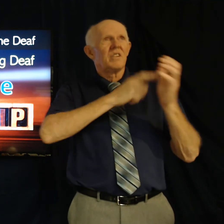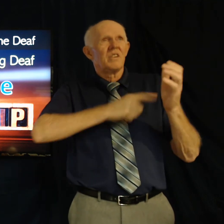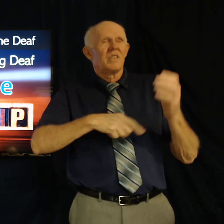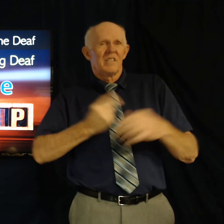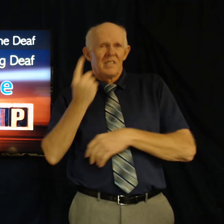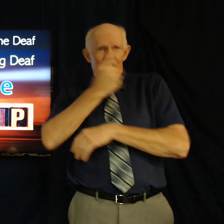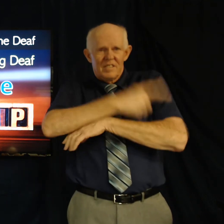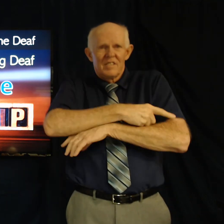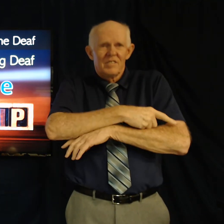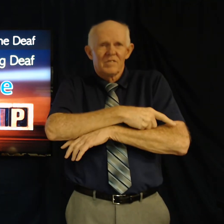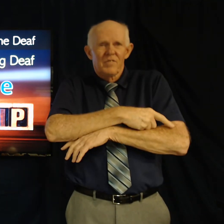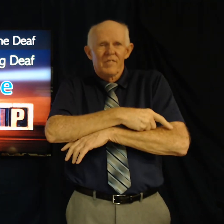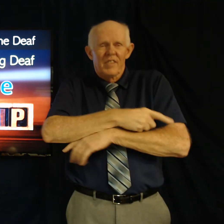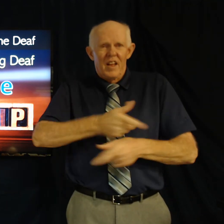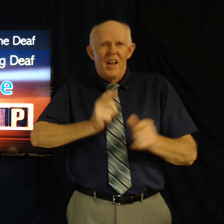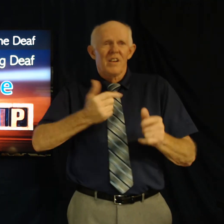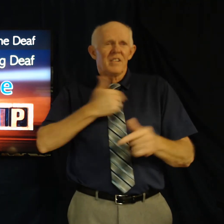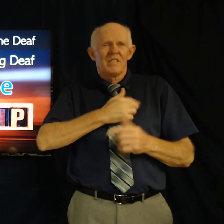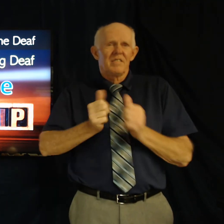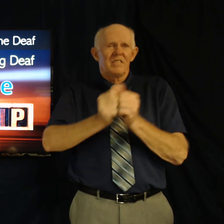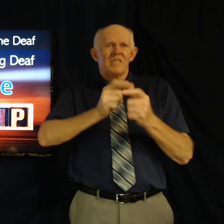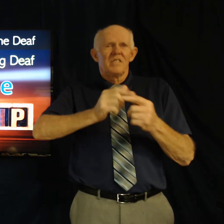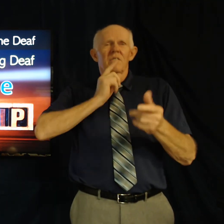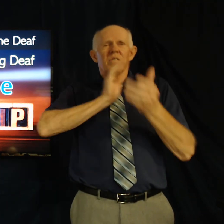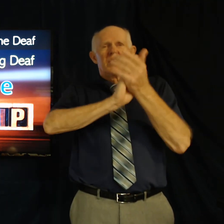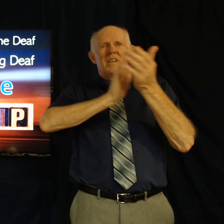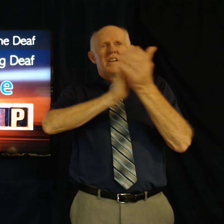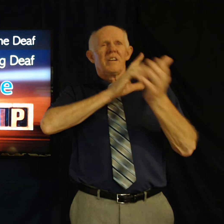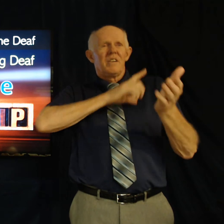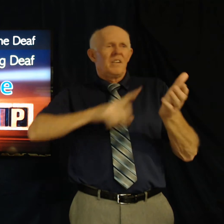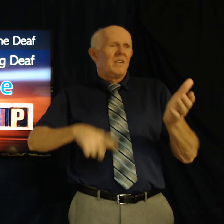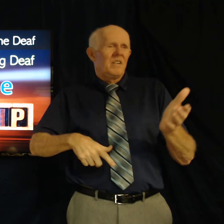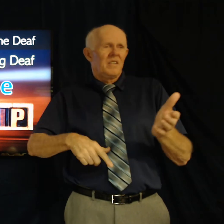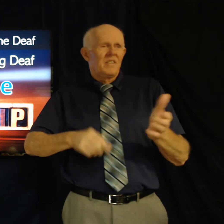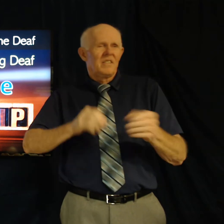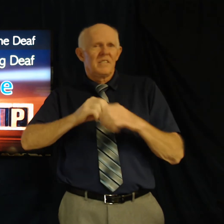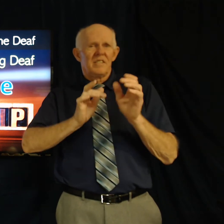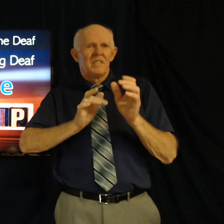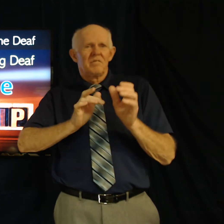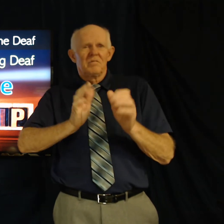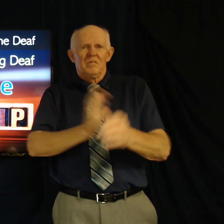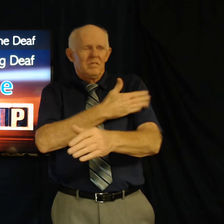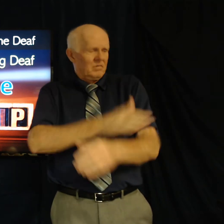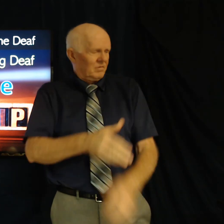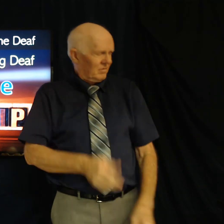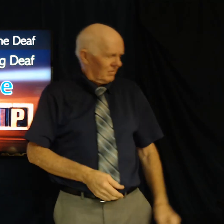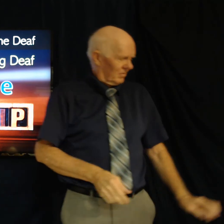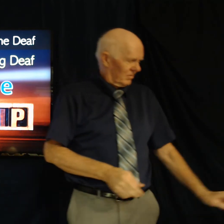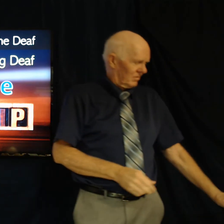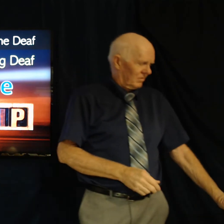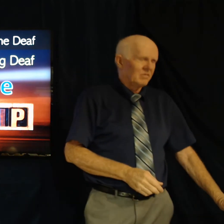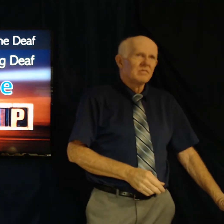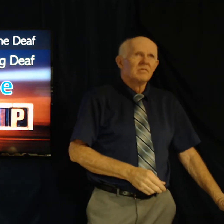It's time now to worship the Lord. And together we praise the Lord in song.